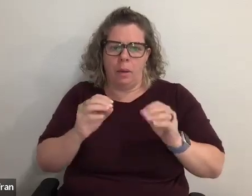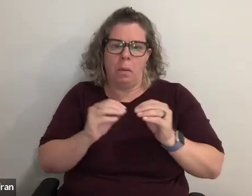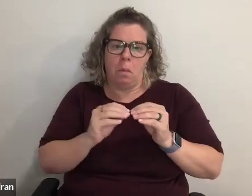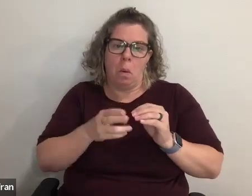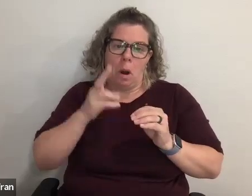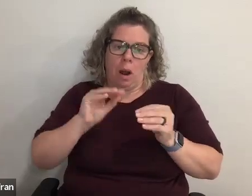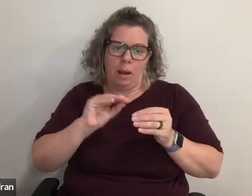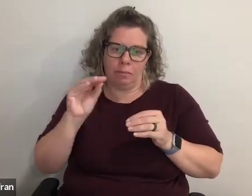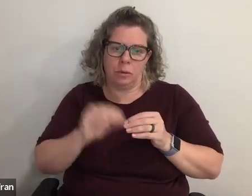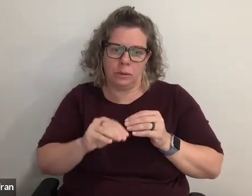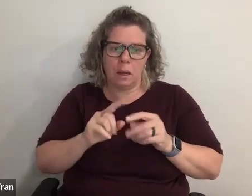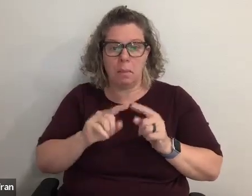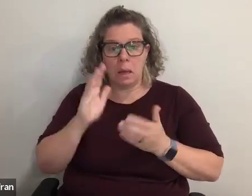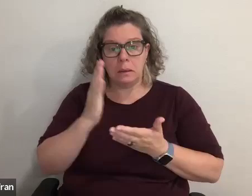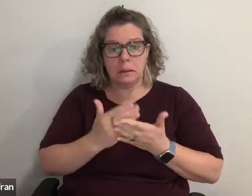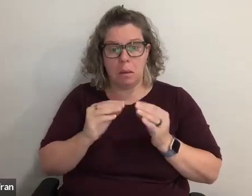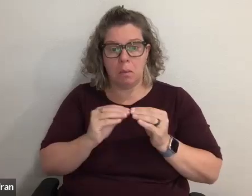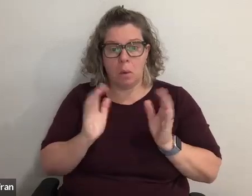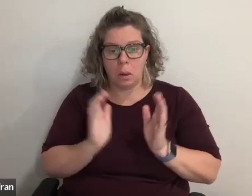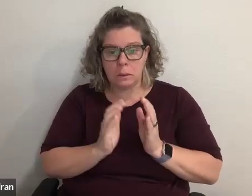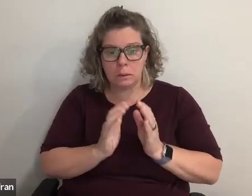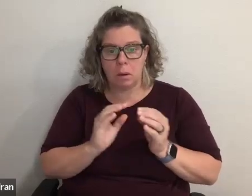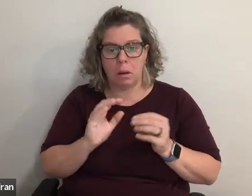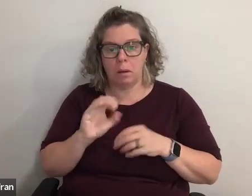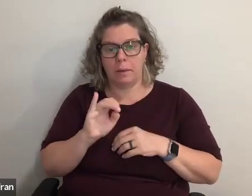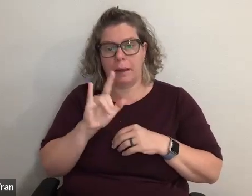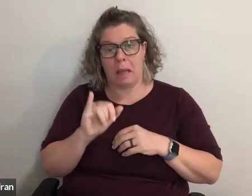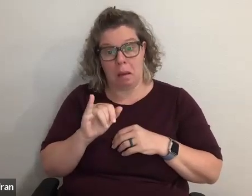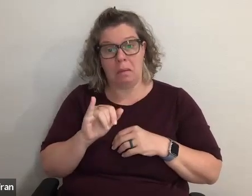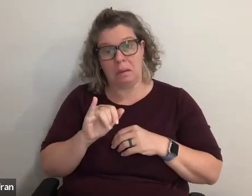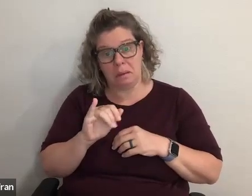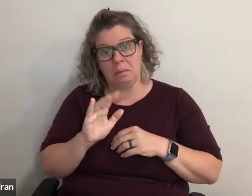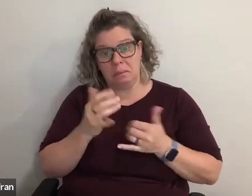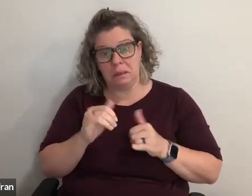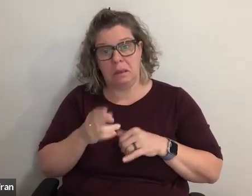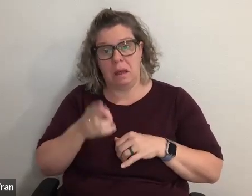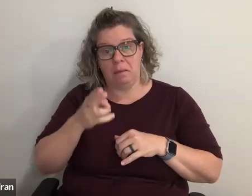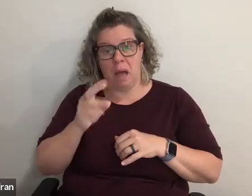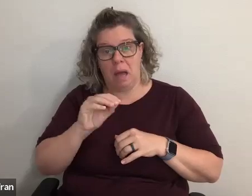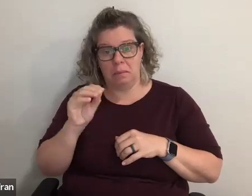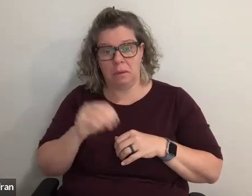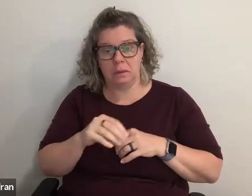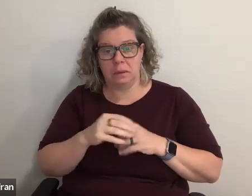there are some smaller counties that do have a fairly decent amount of utilization of the hotline.